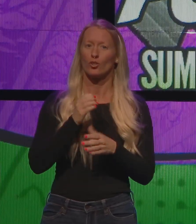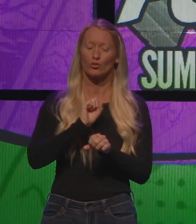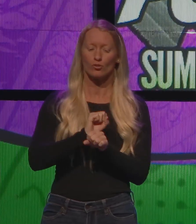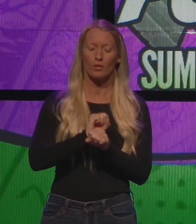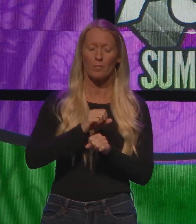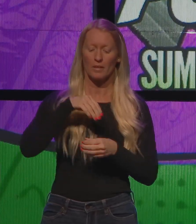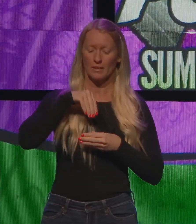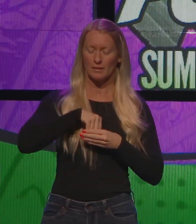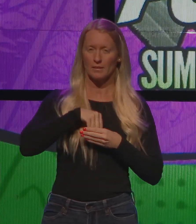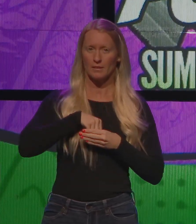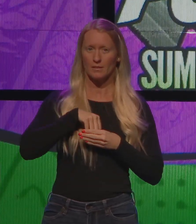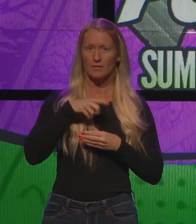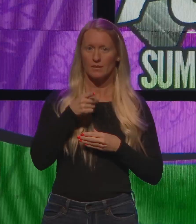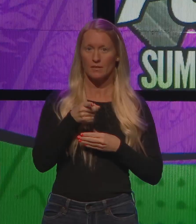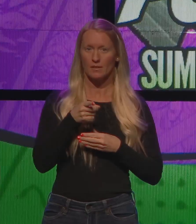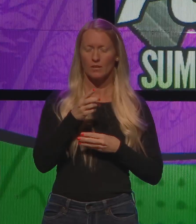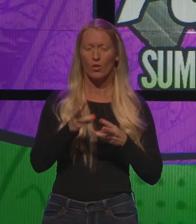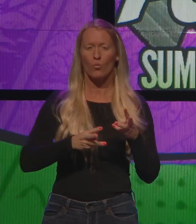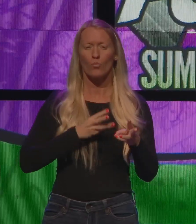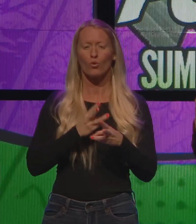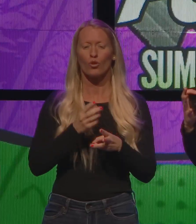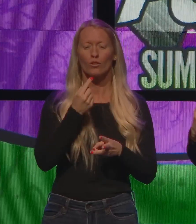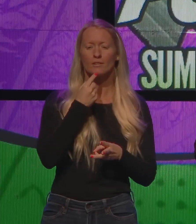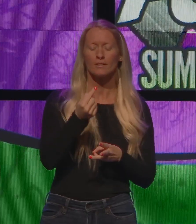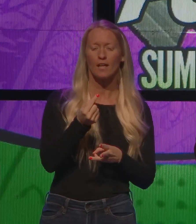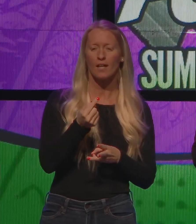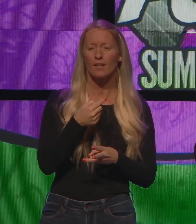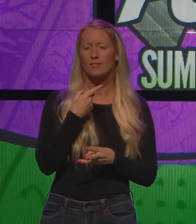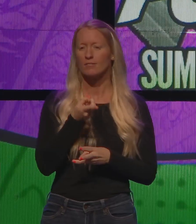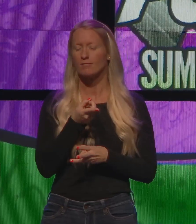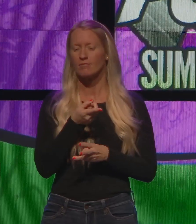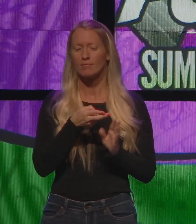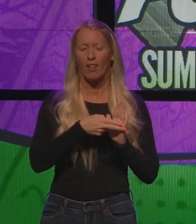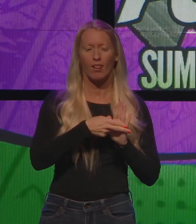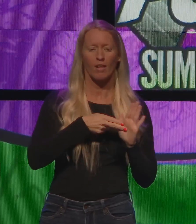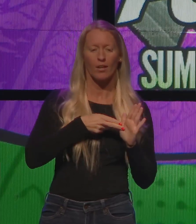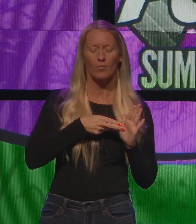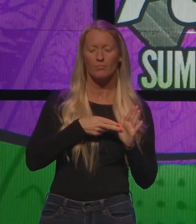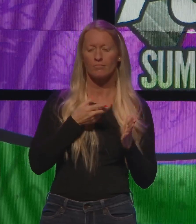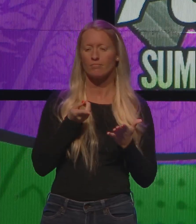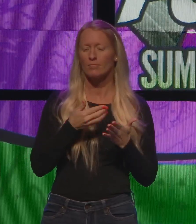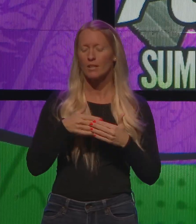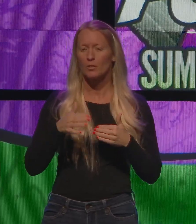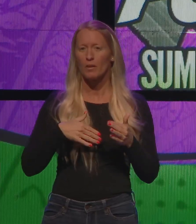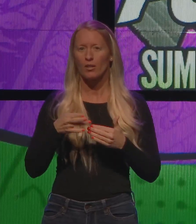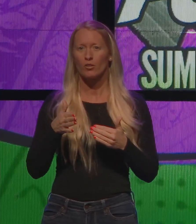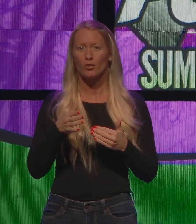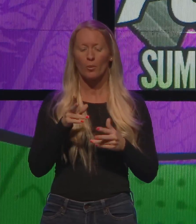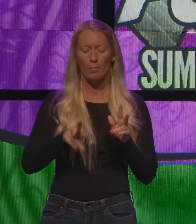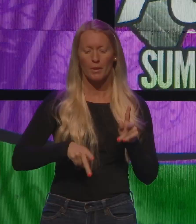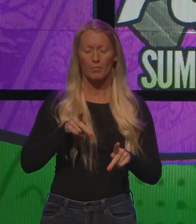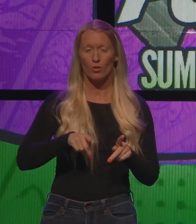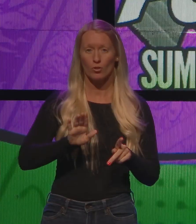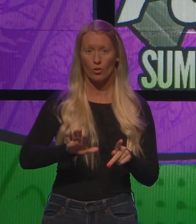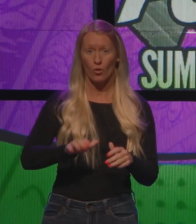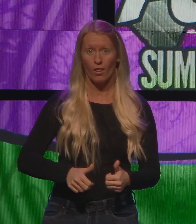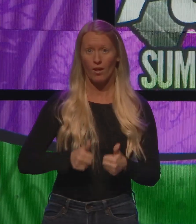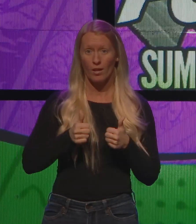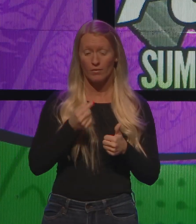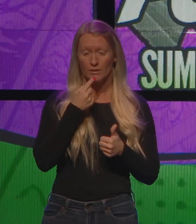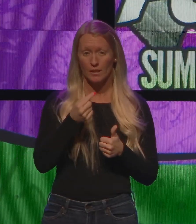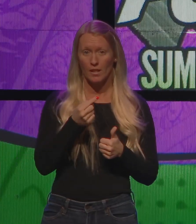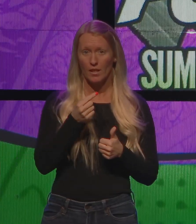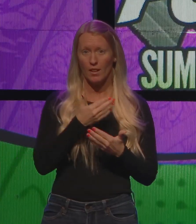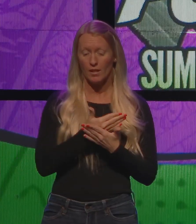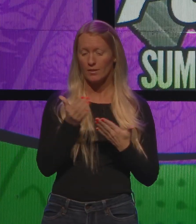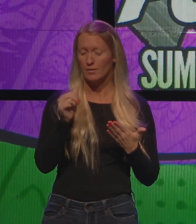says about you and who you are. Whatever it might be, maybe it is people in your life that are saying things to you that are not true. I've gone